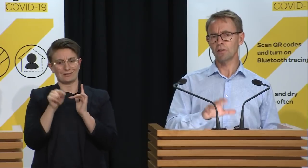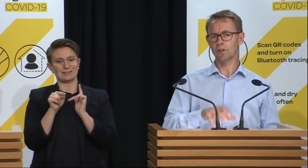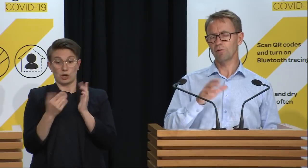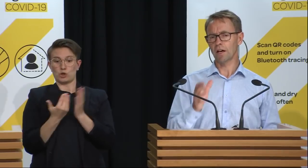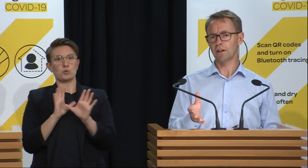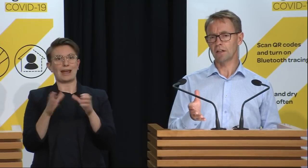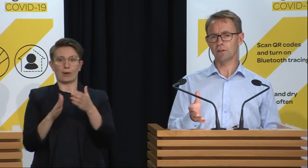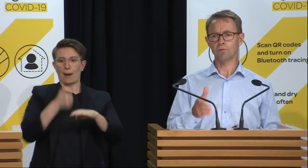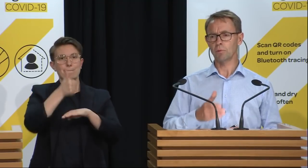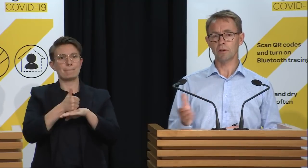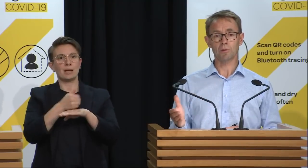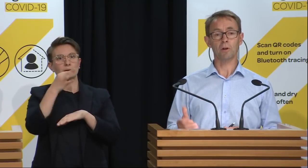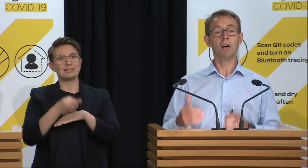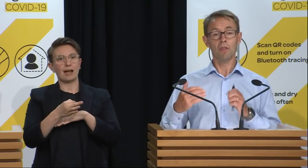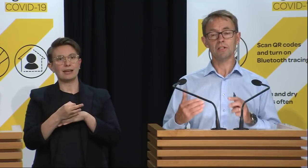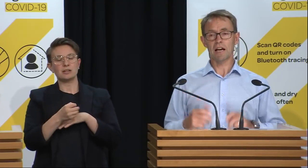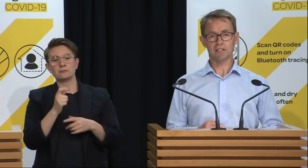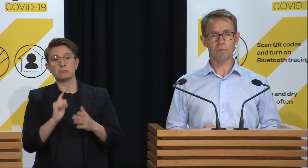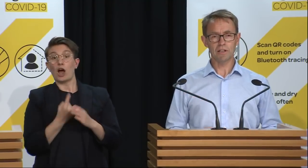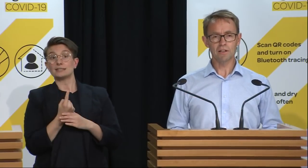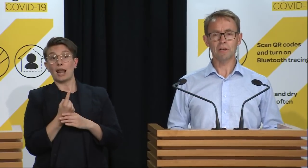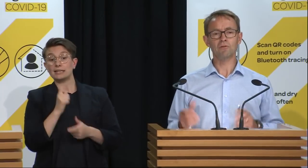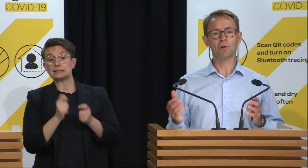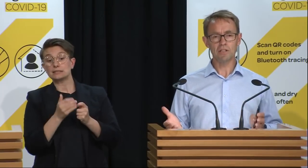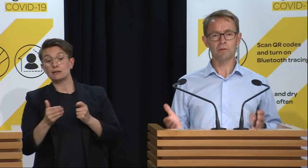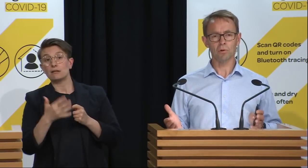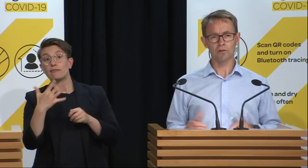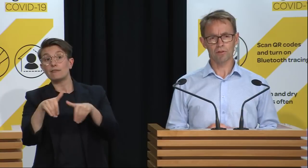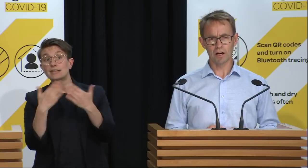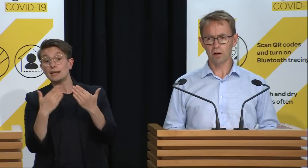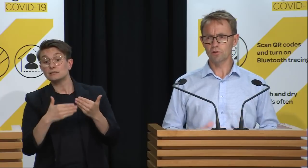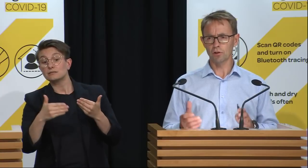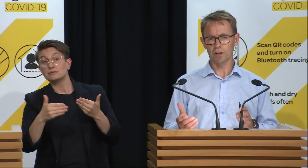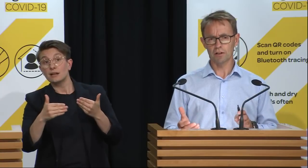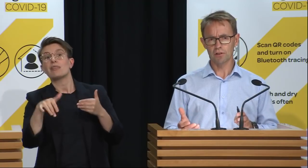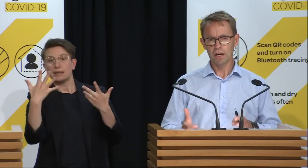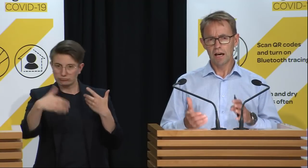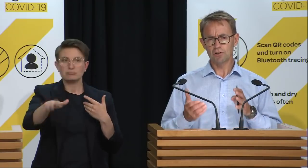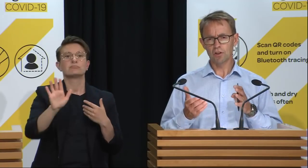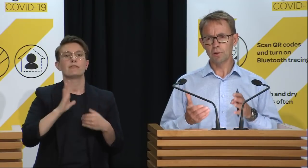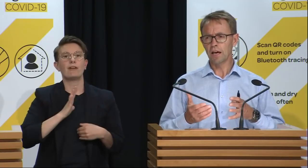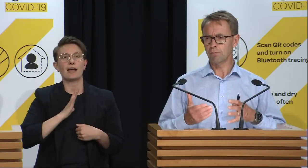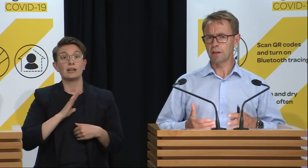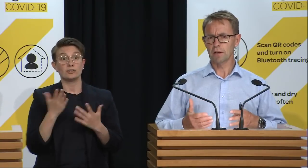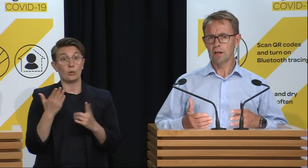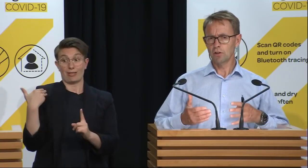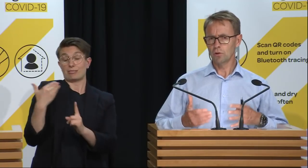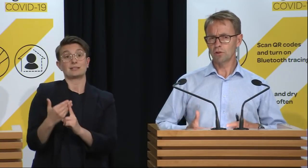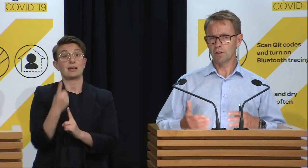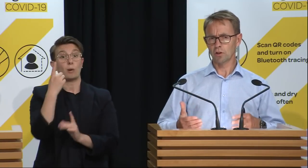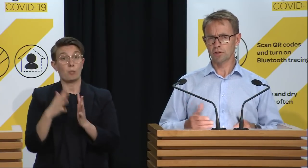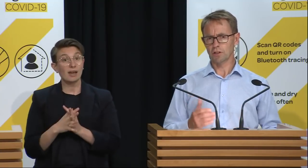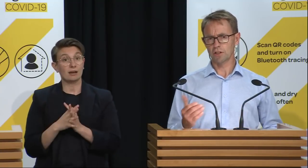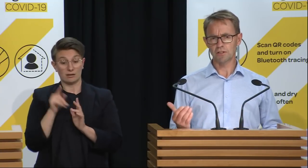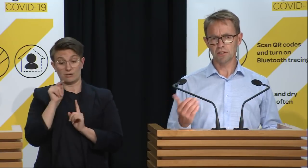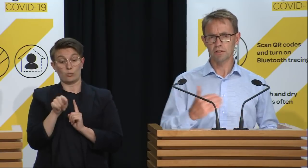5 days. If they are negative, we will let them go. This last week, we have treated them all as if they are close contacts. And so we have been